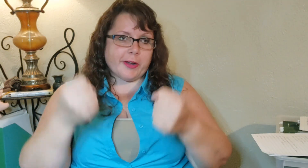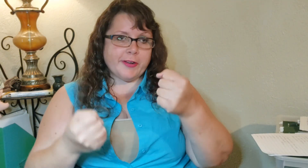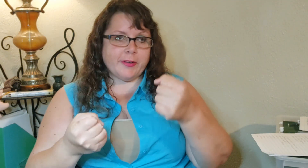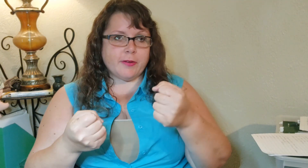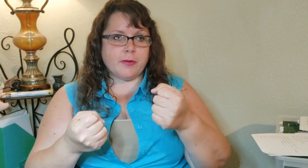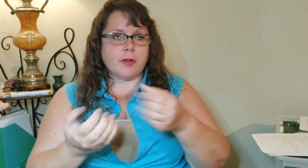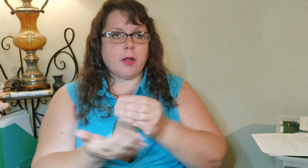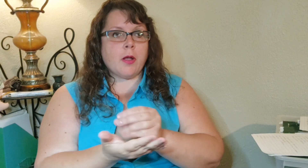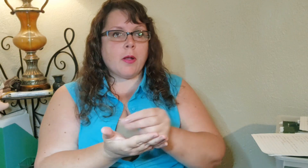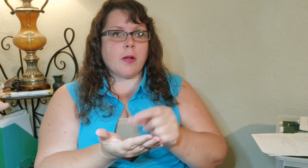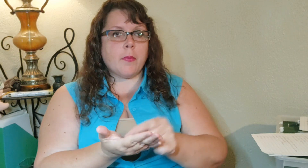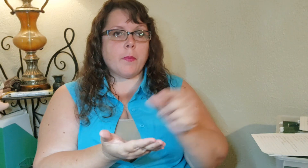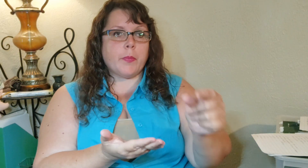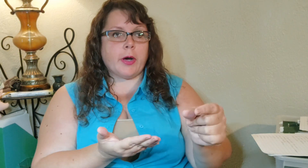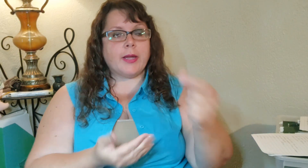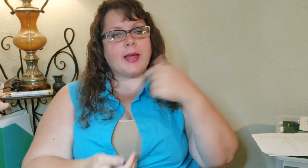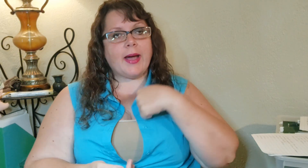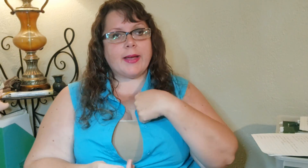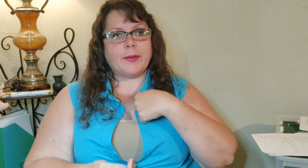car bought I.